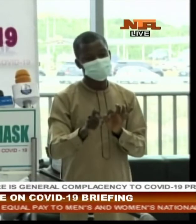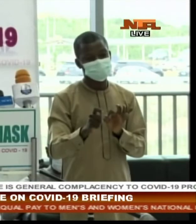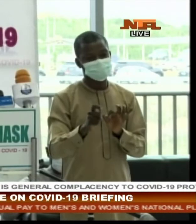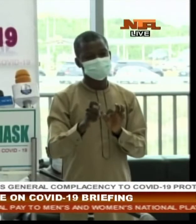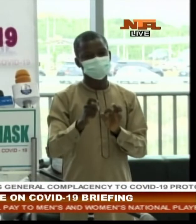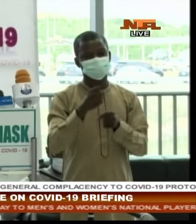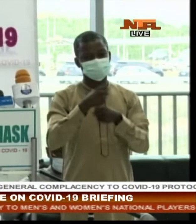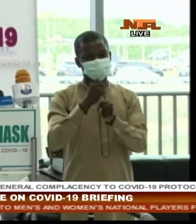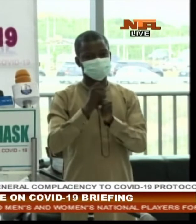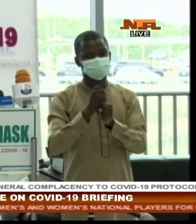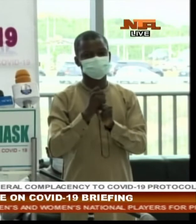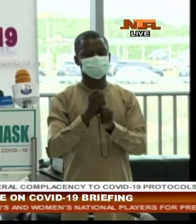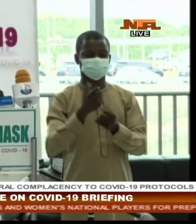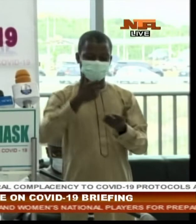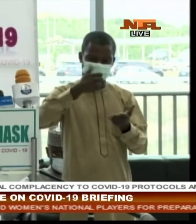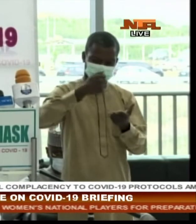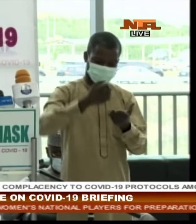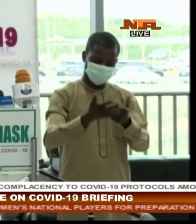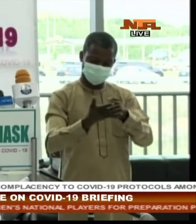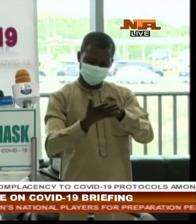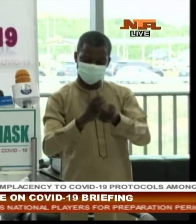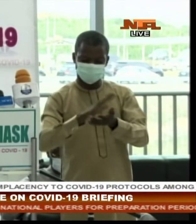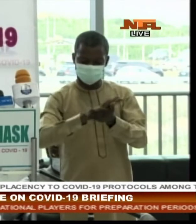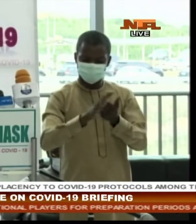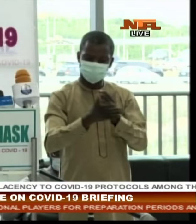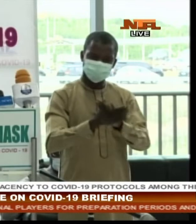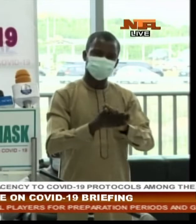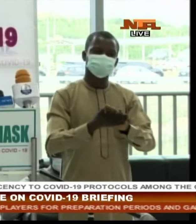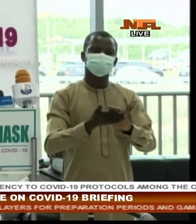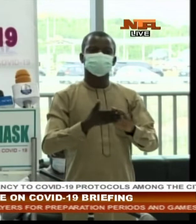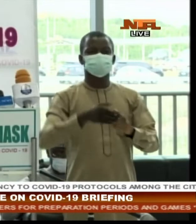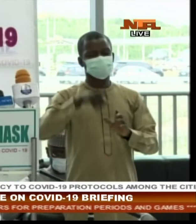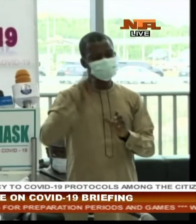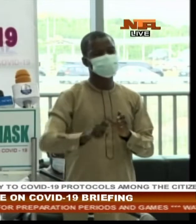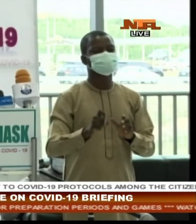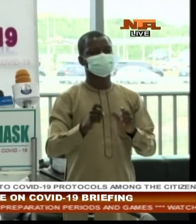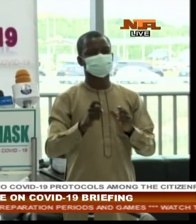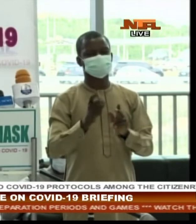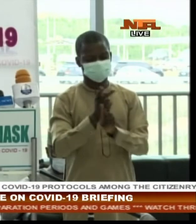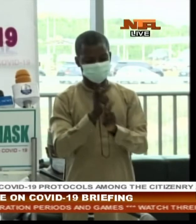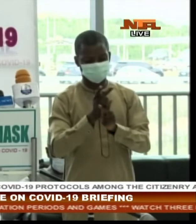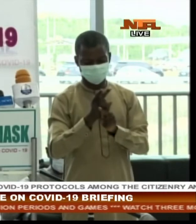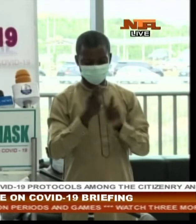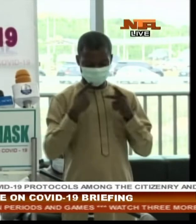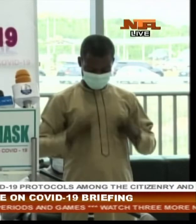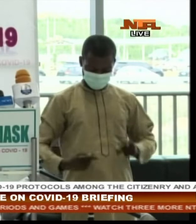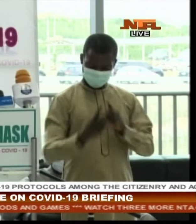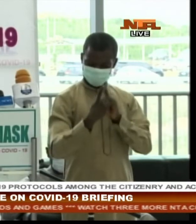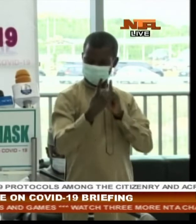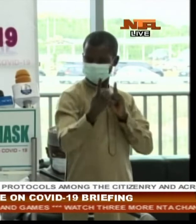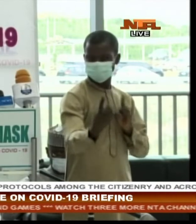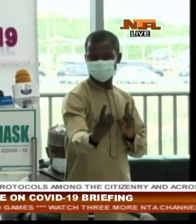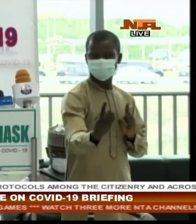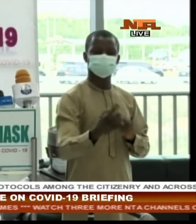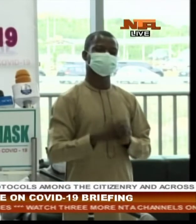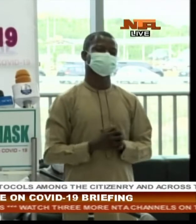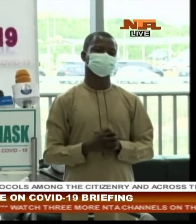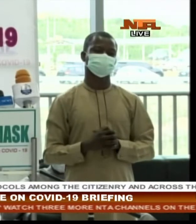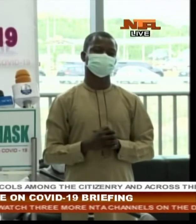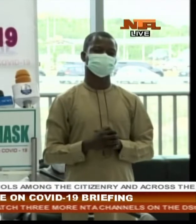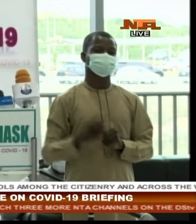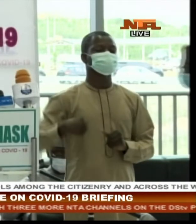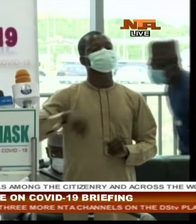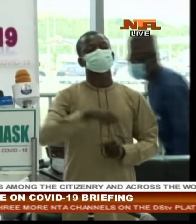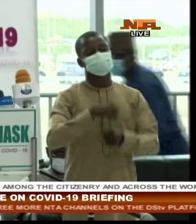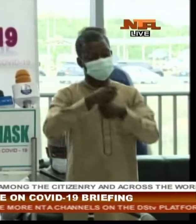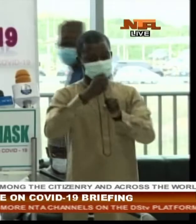ensure proper sanitization of their hands and maintaining physical distancing. We will make